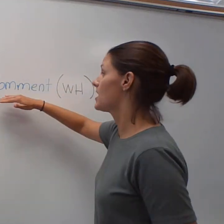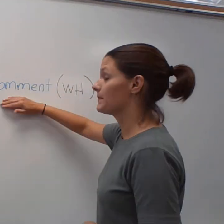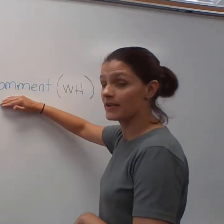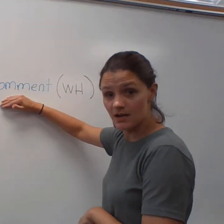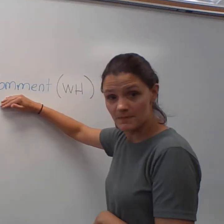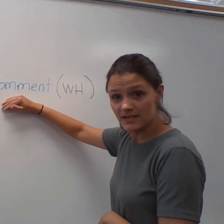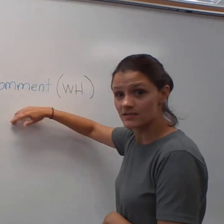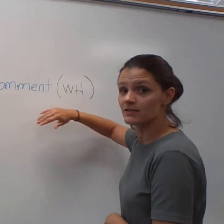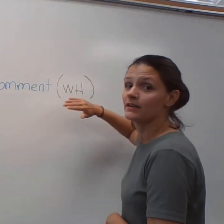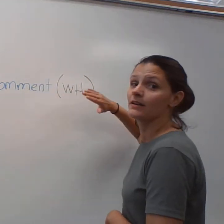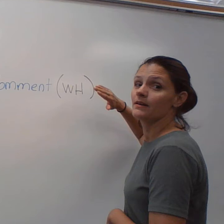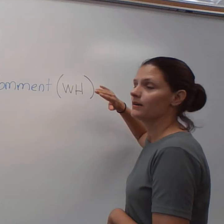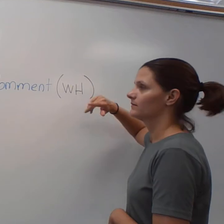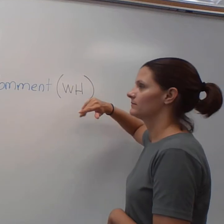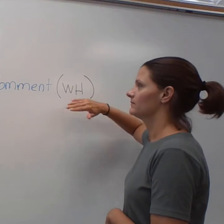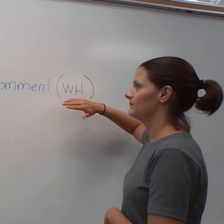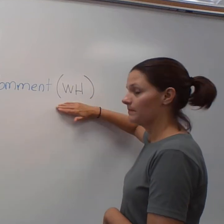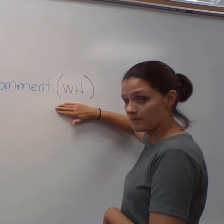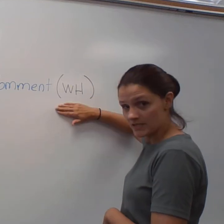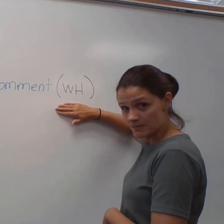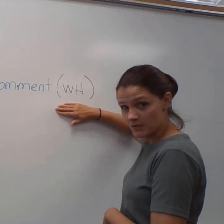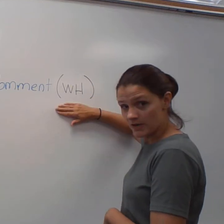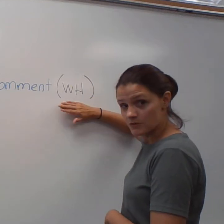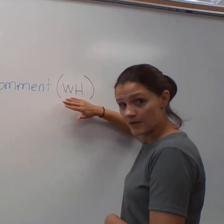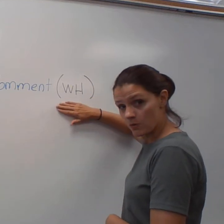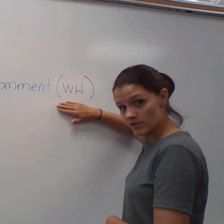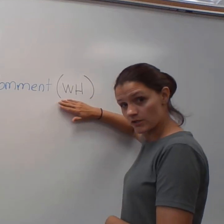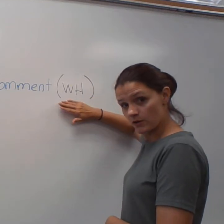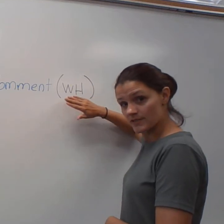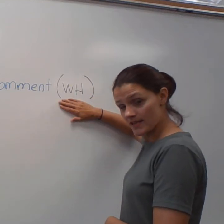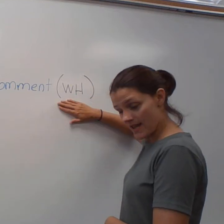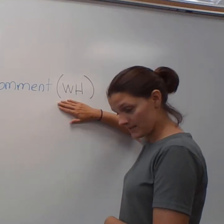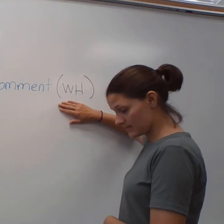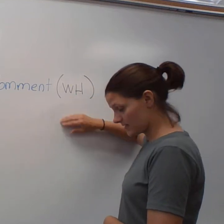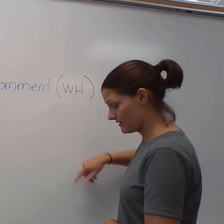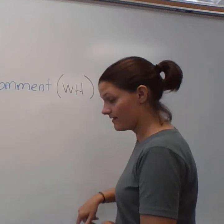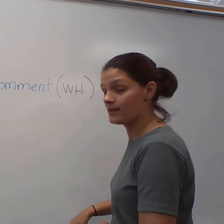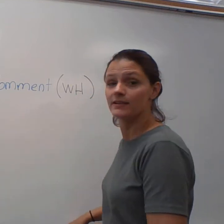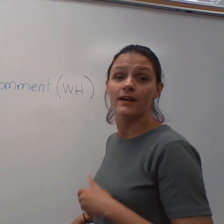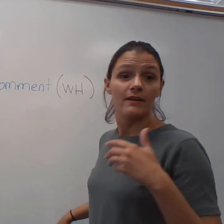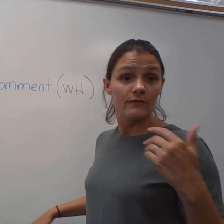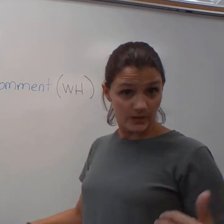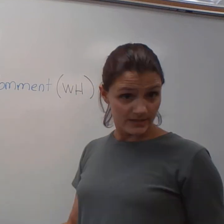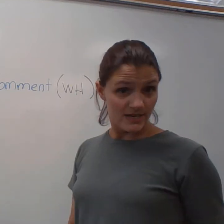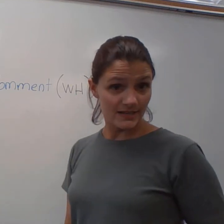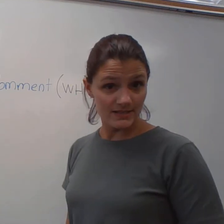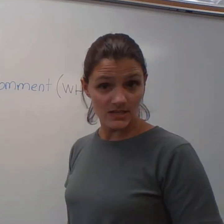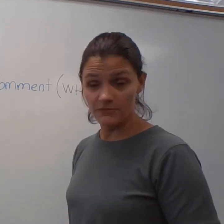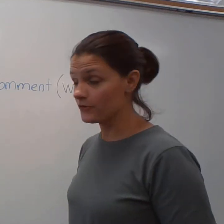Topic, comment. My WH, my question goes at the end. If we're going to take it a step